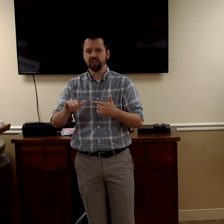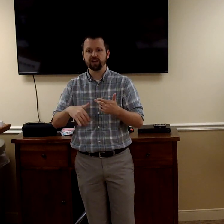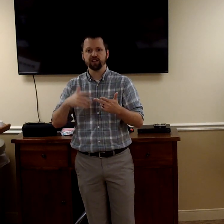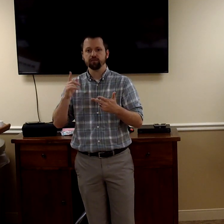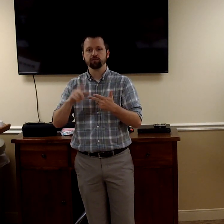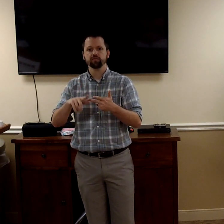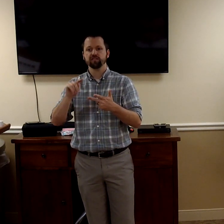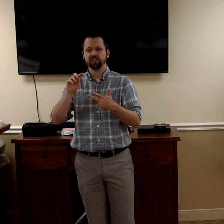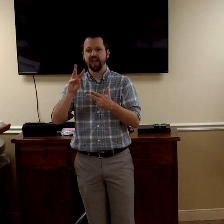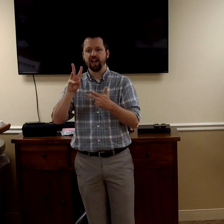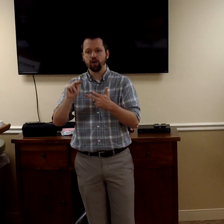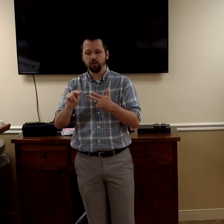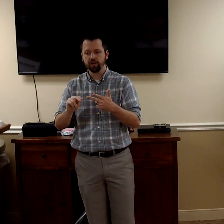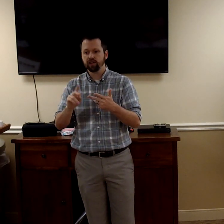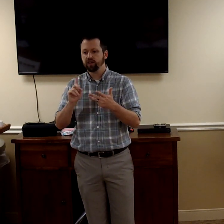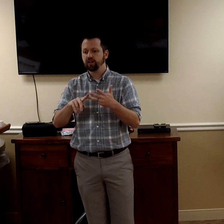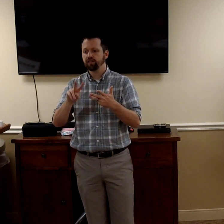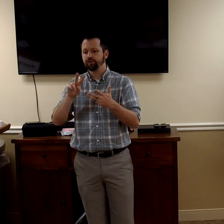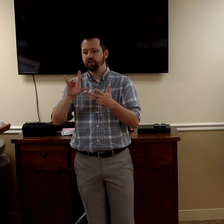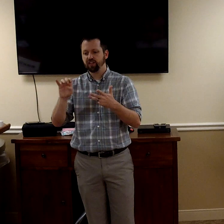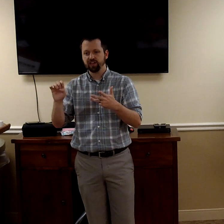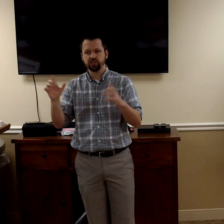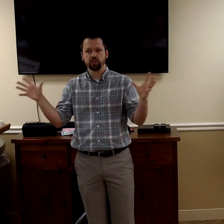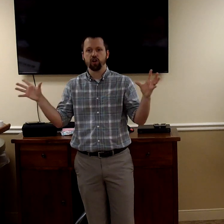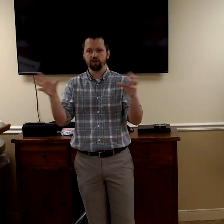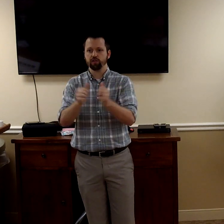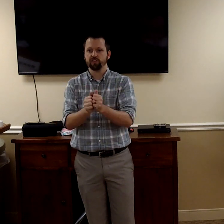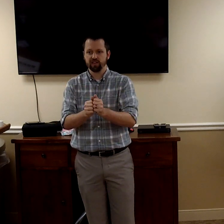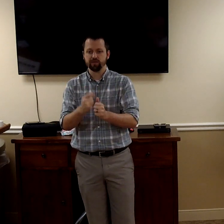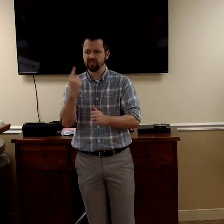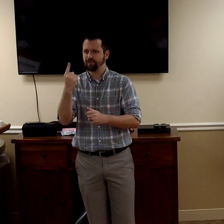community, town, village, all those things. We just have one